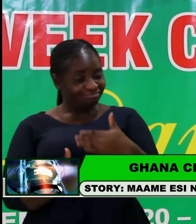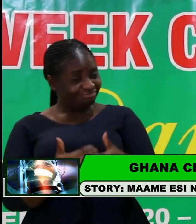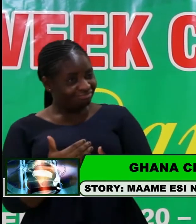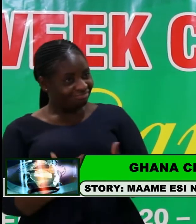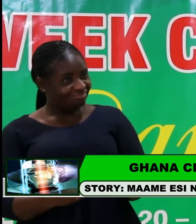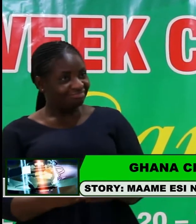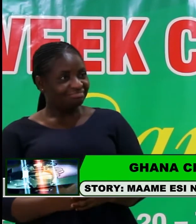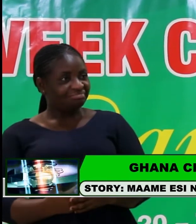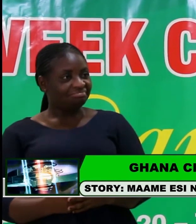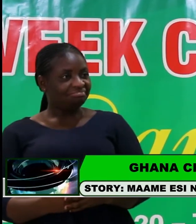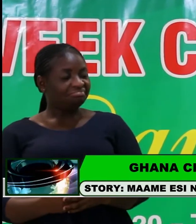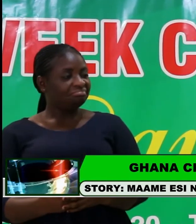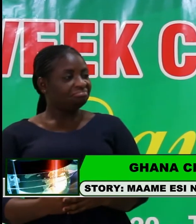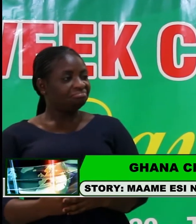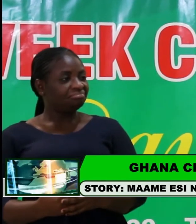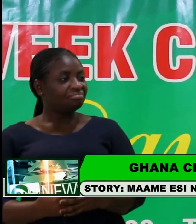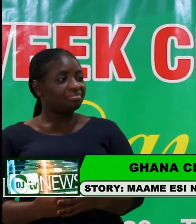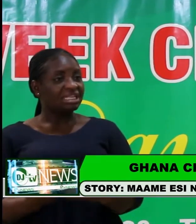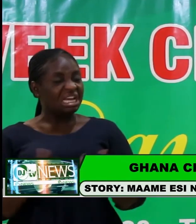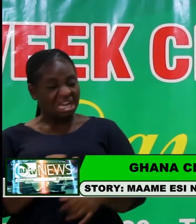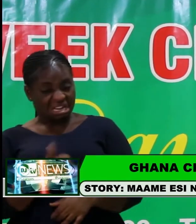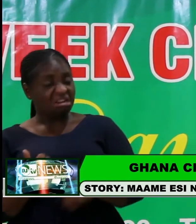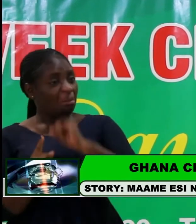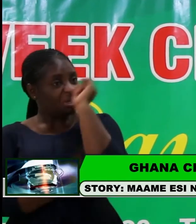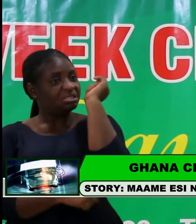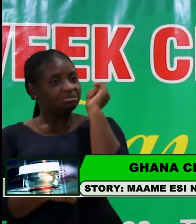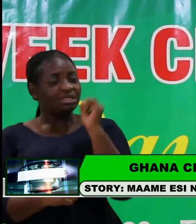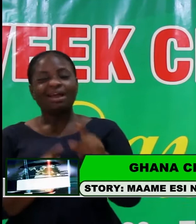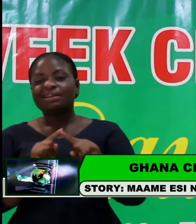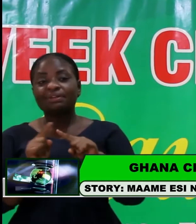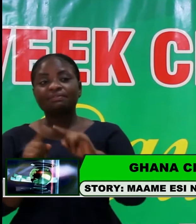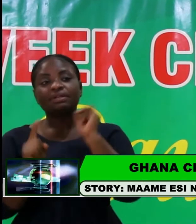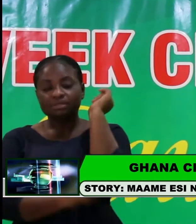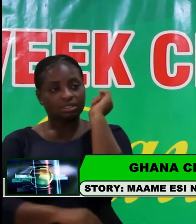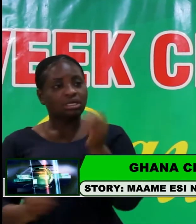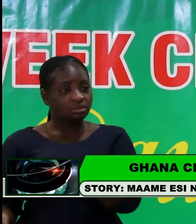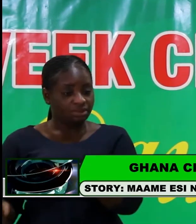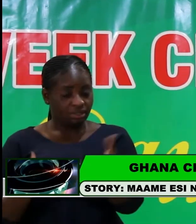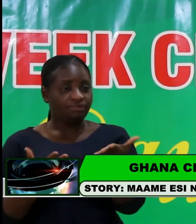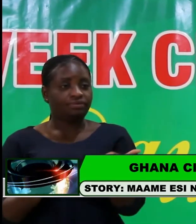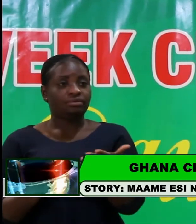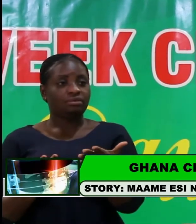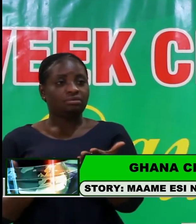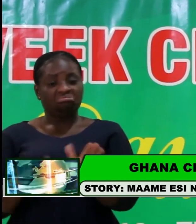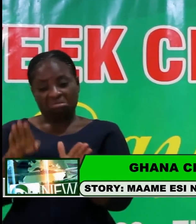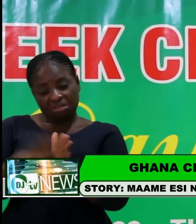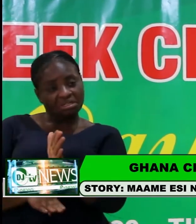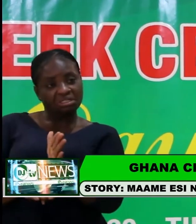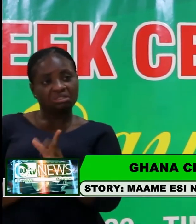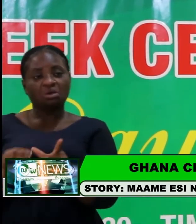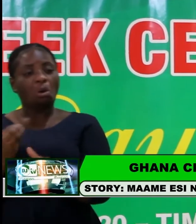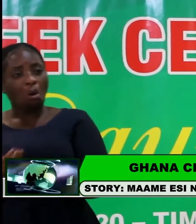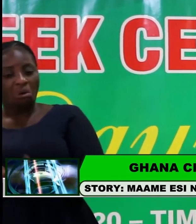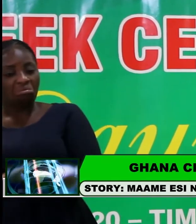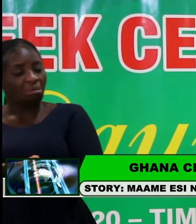followed, and then the necessary sanctions. There are various sanctions that can be given, be reduction in rank, you have